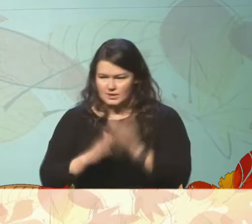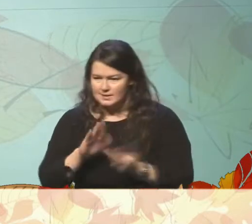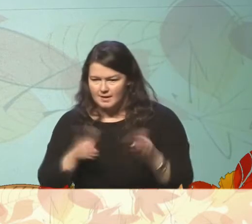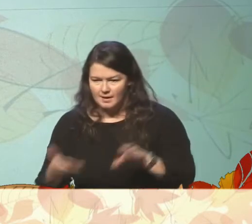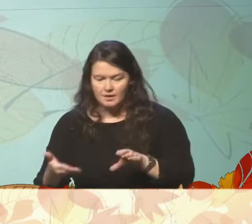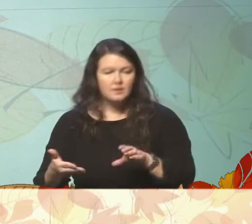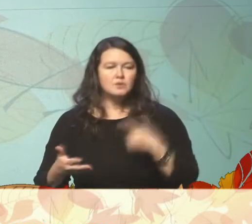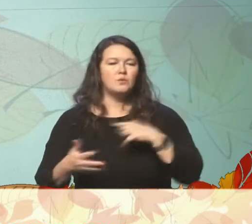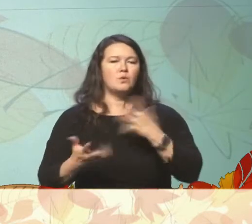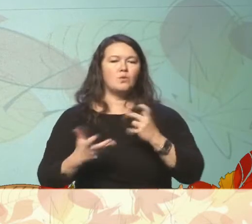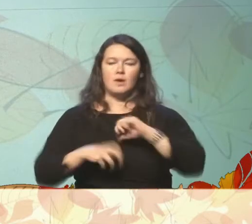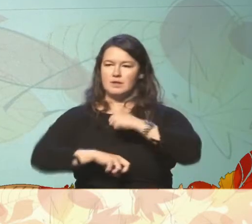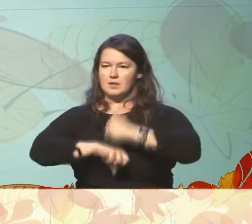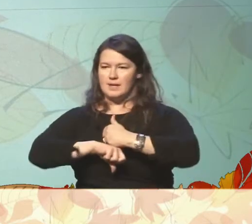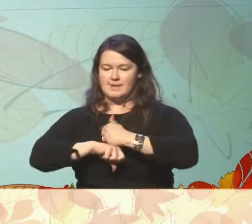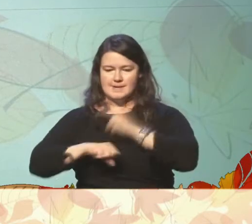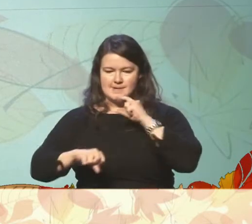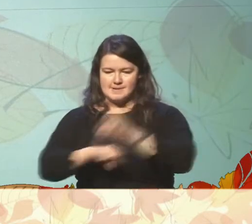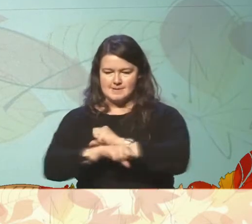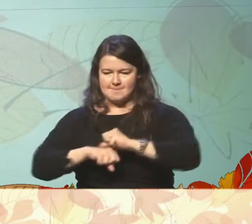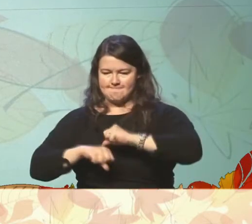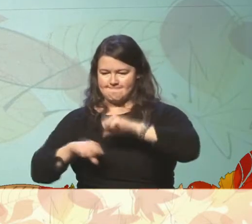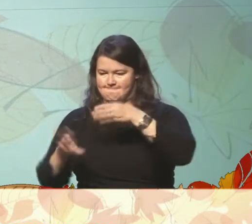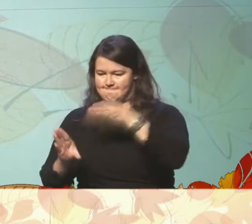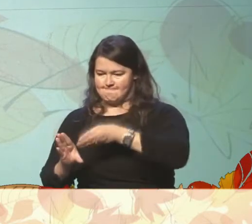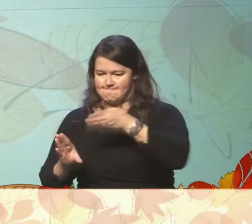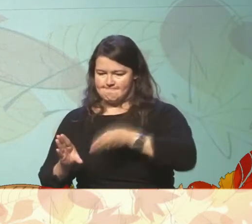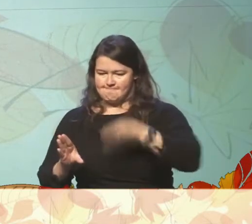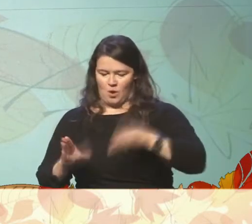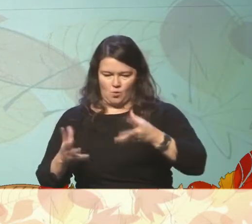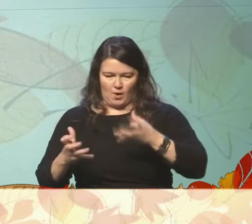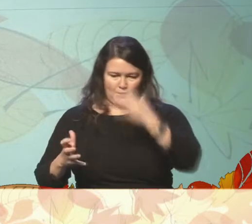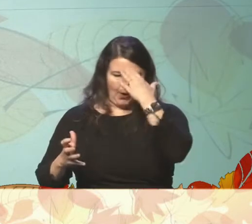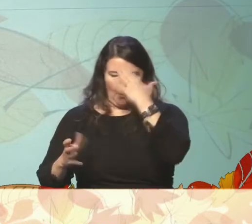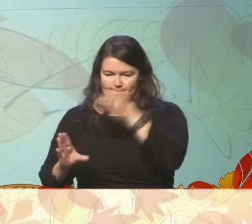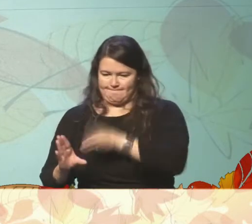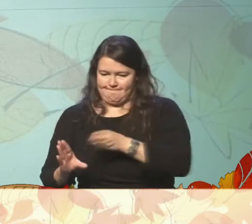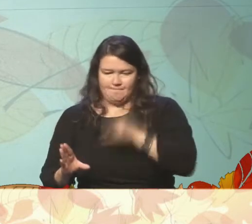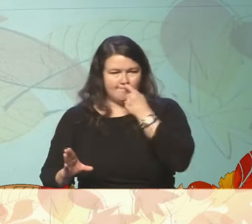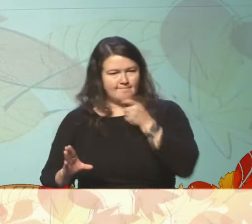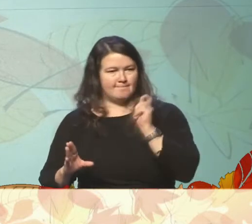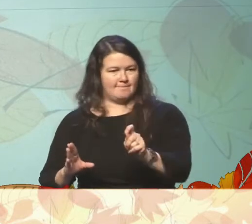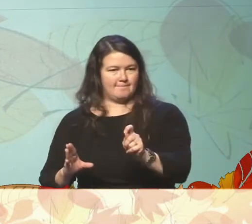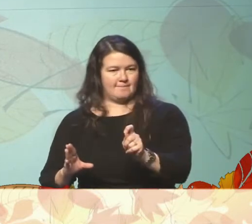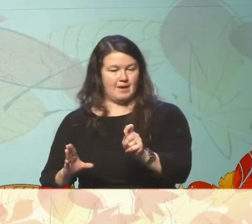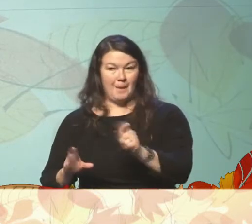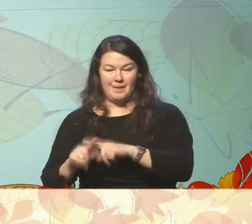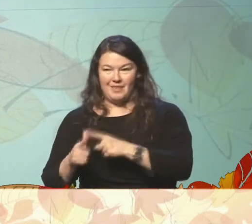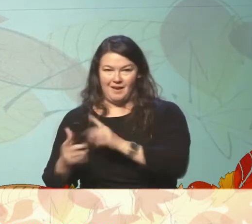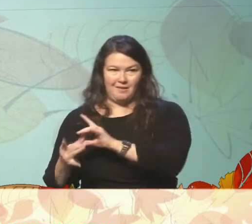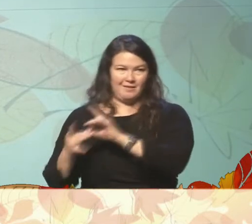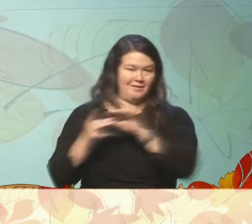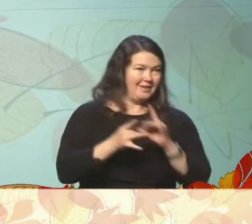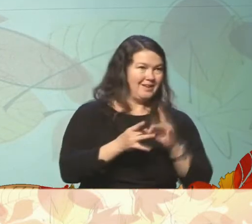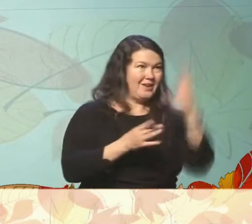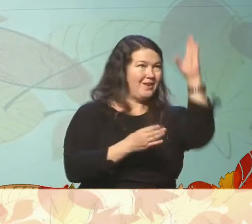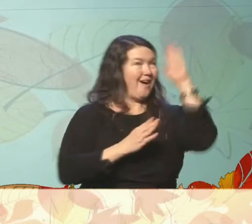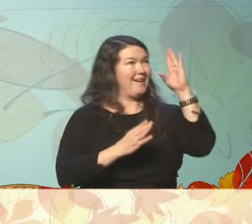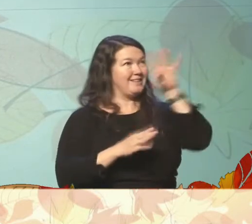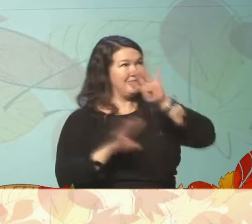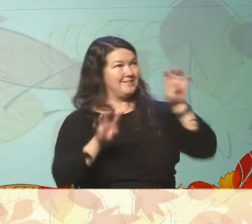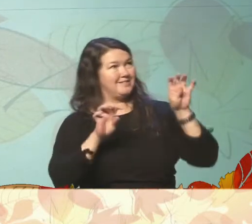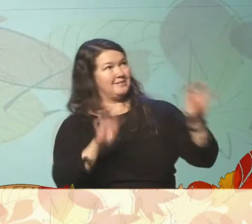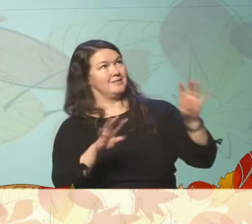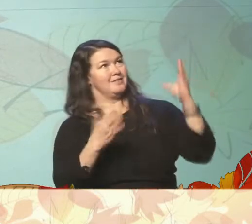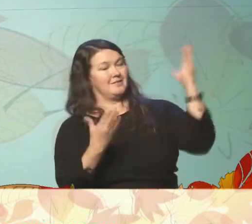want to create these systems of certainty so we can answer all those questions. And yet we're always being brought back to this great mysterious God, right? Like that